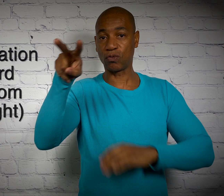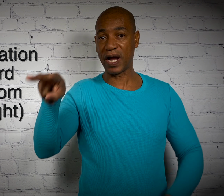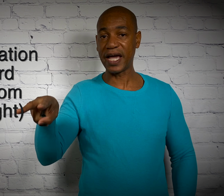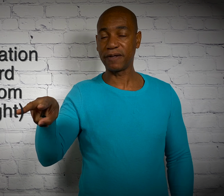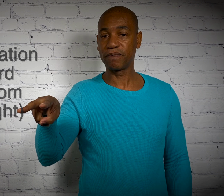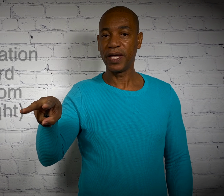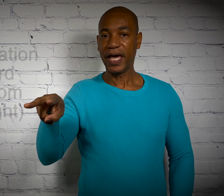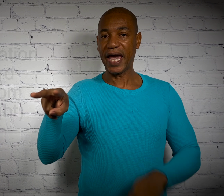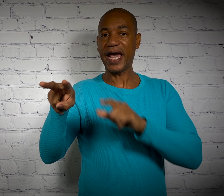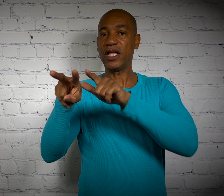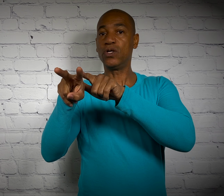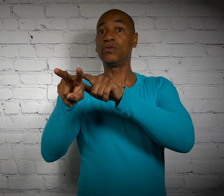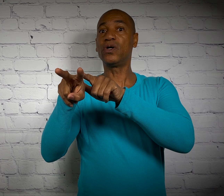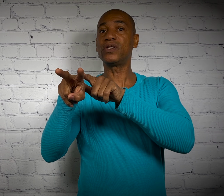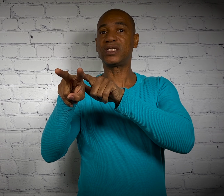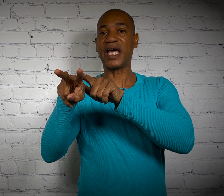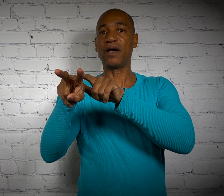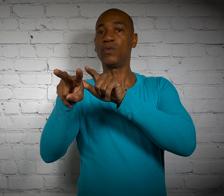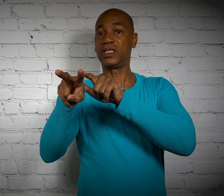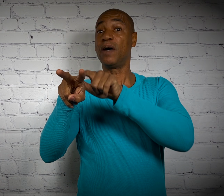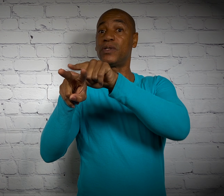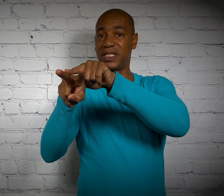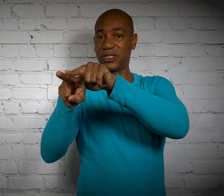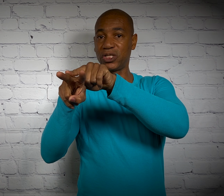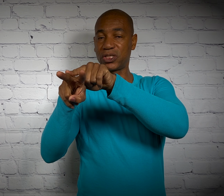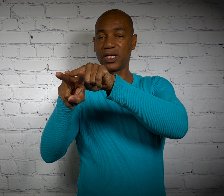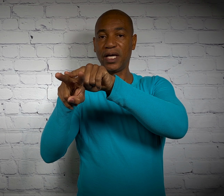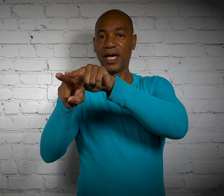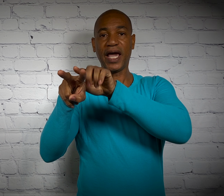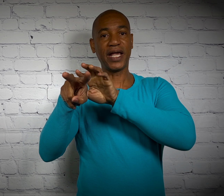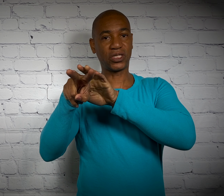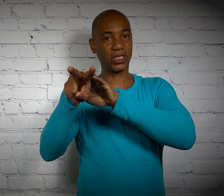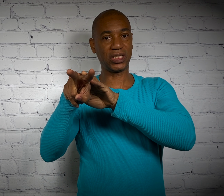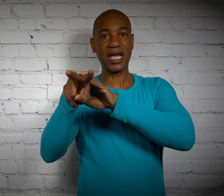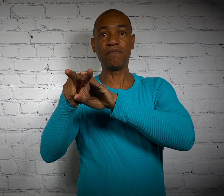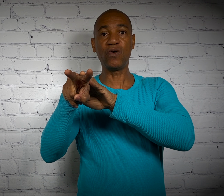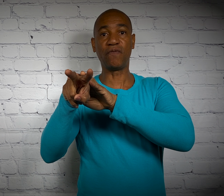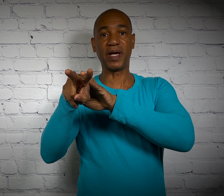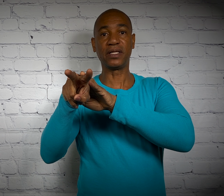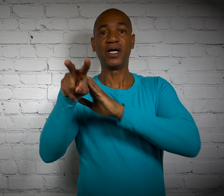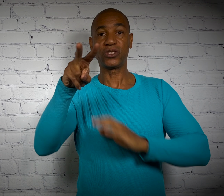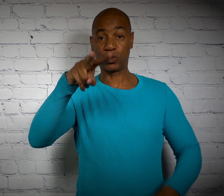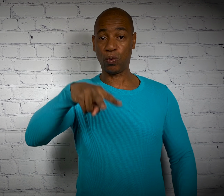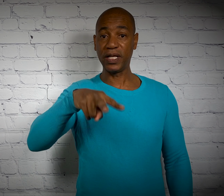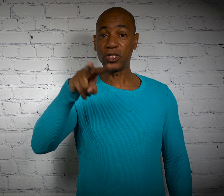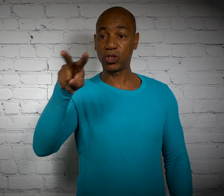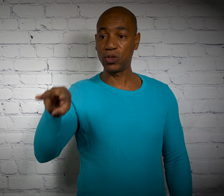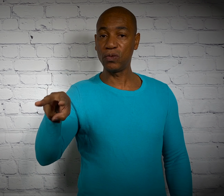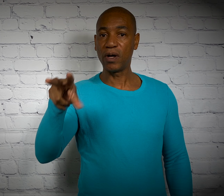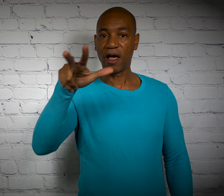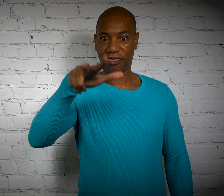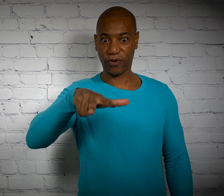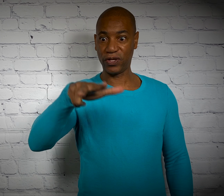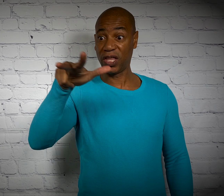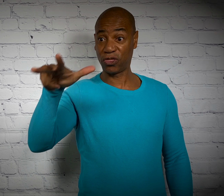right? And you'll notice that with double digits, it's the same movement. So 22,